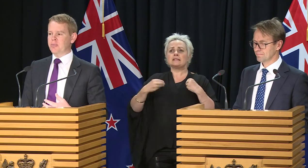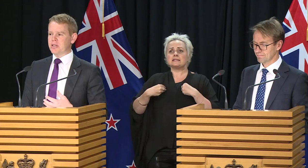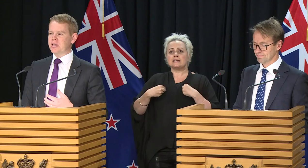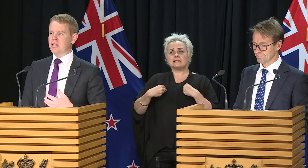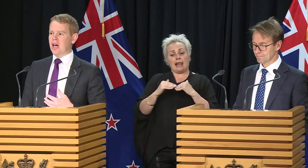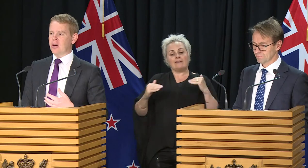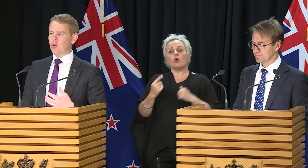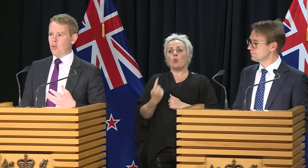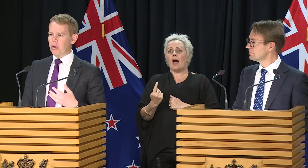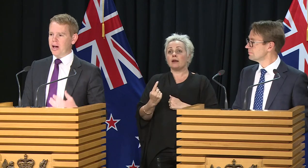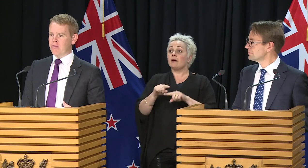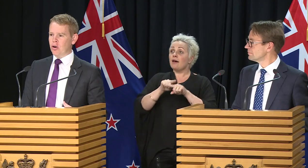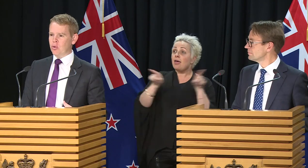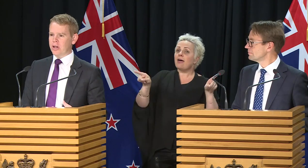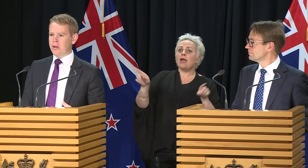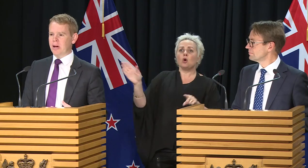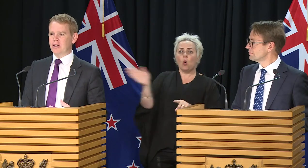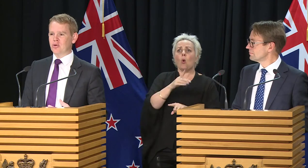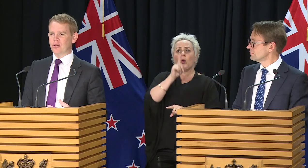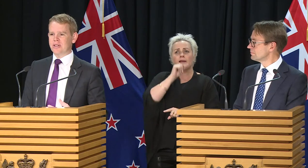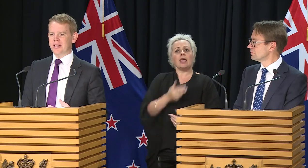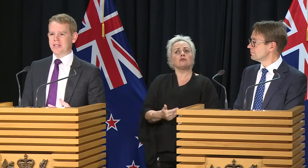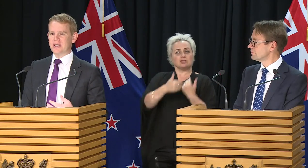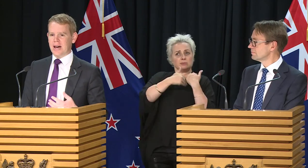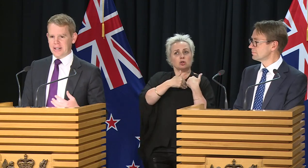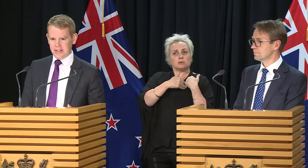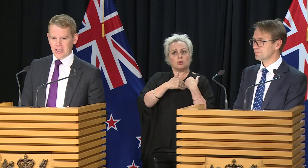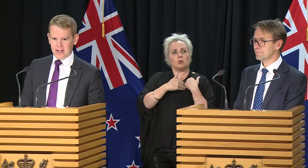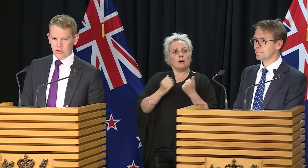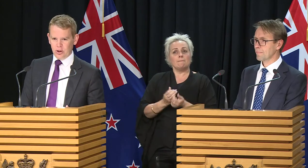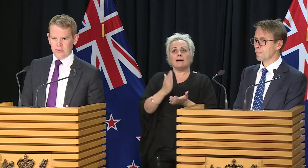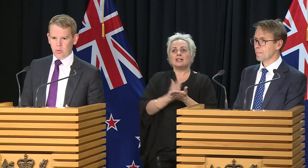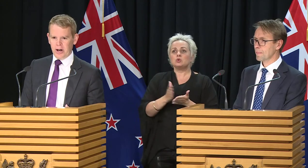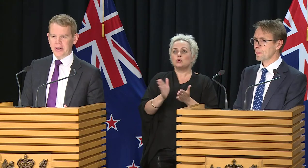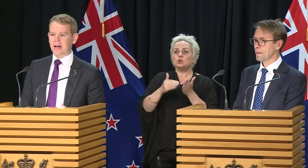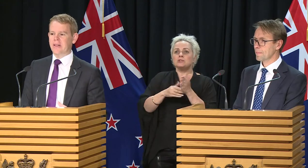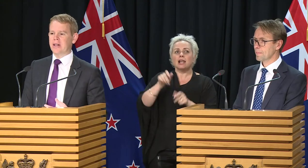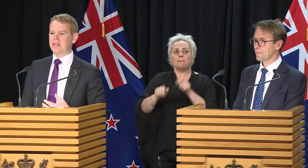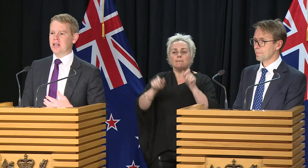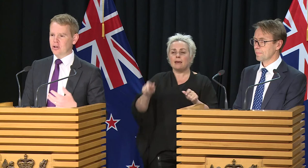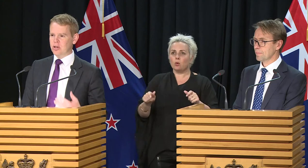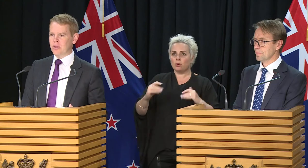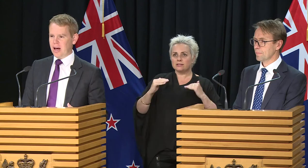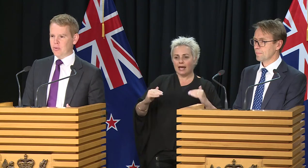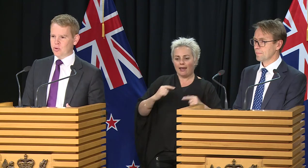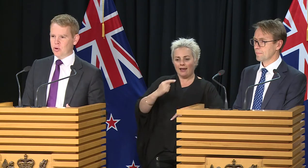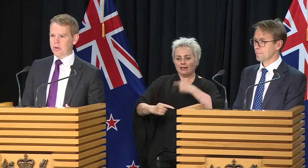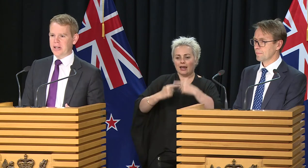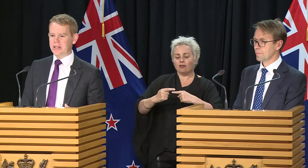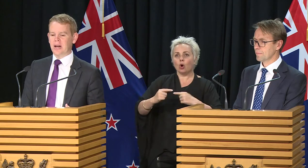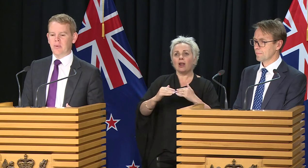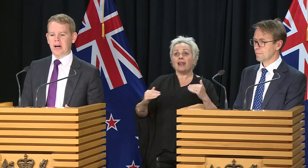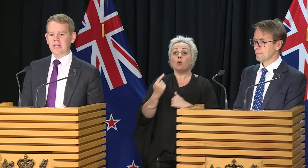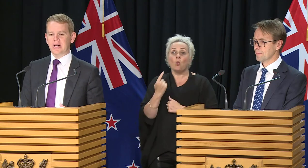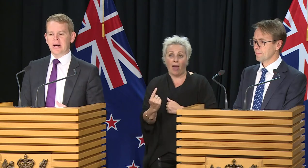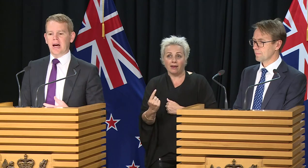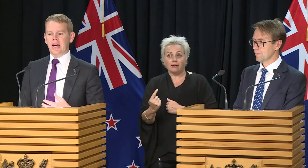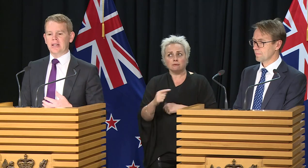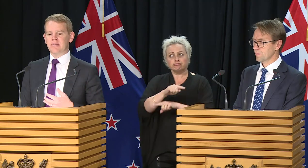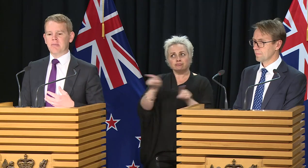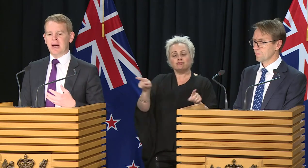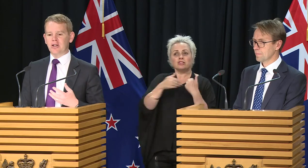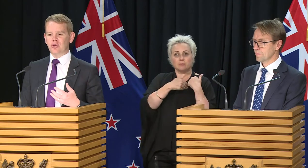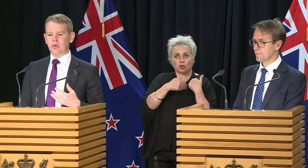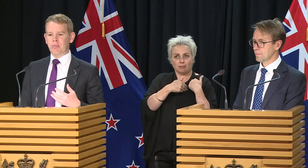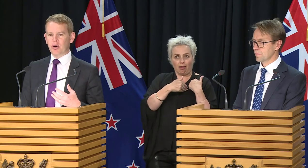And those businesses can all play a role in making sure New Zealand stays at alert level one and they continue to be able to operate in that way.